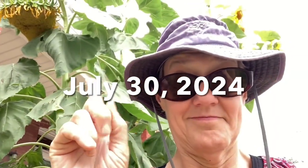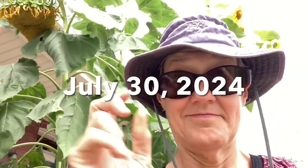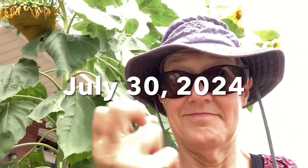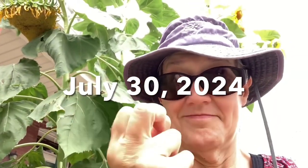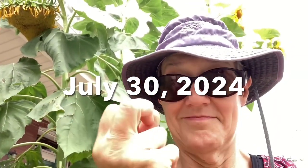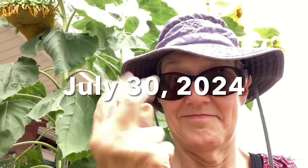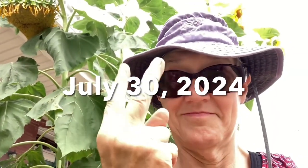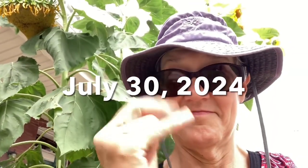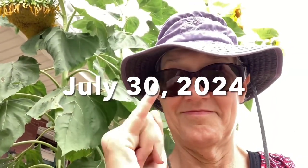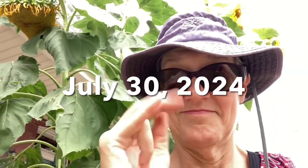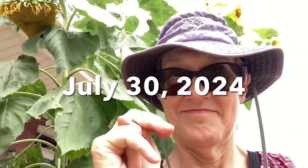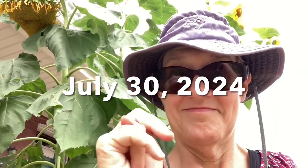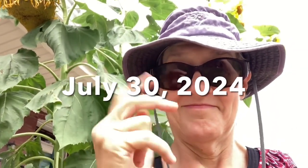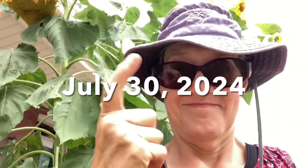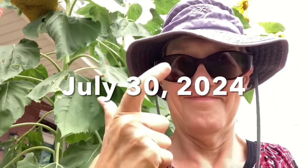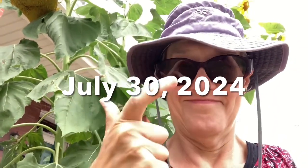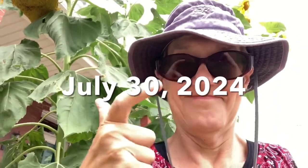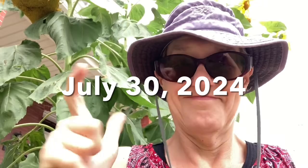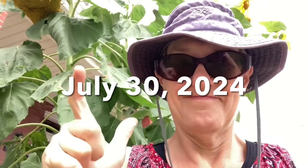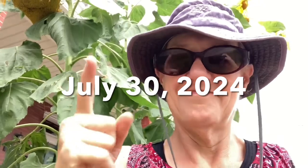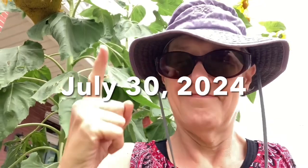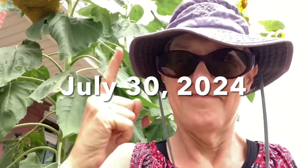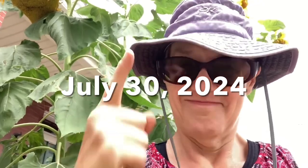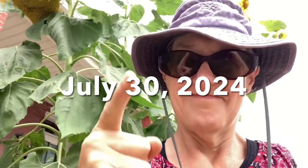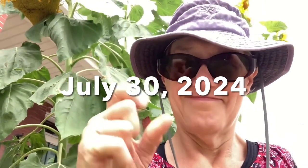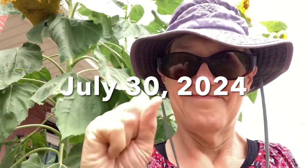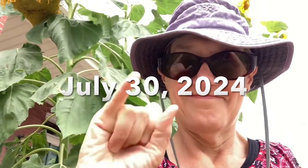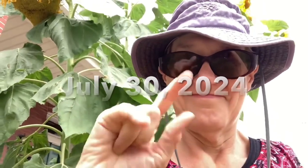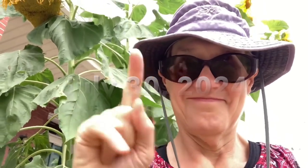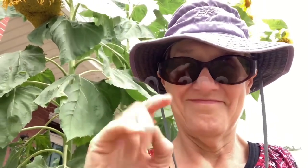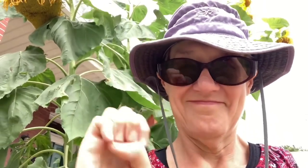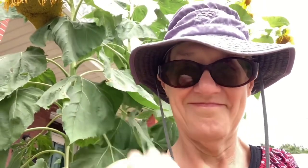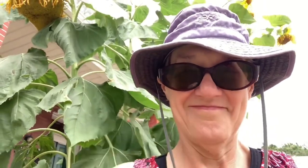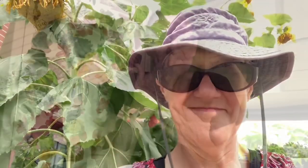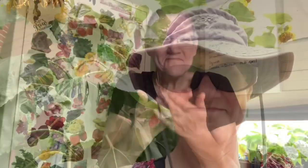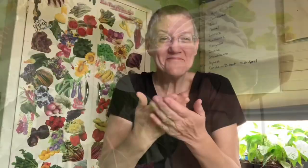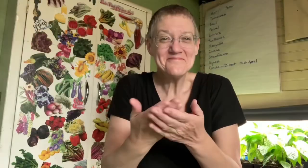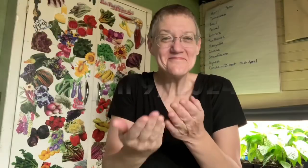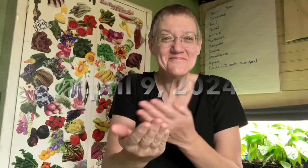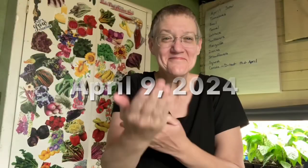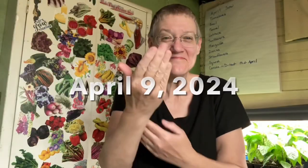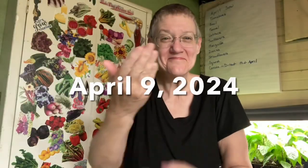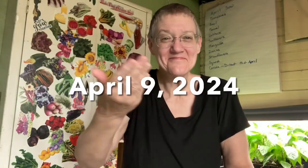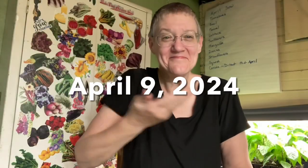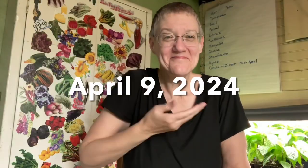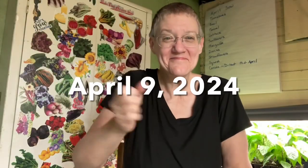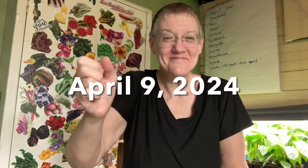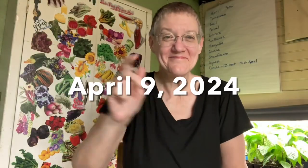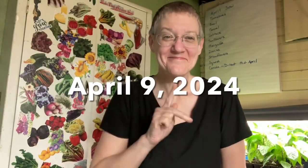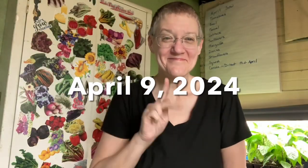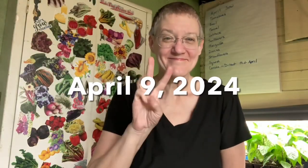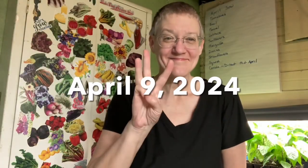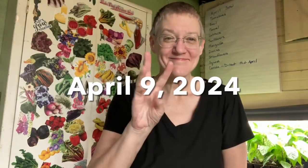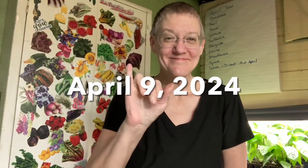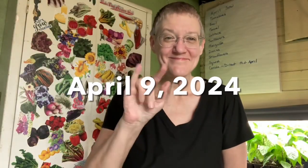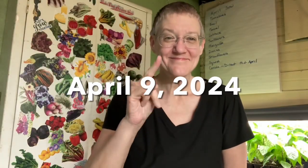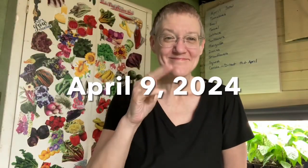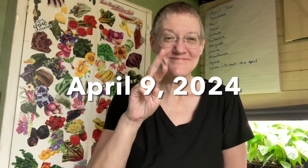This one is 12 inches across. That is the right size. Good morning and welcome back to